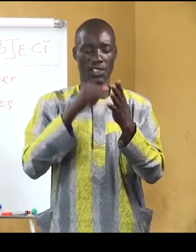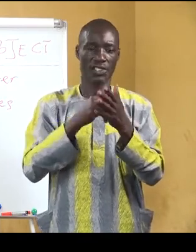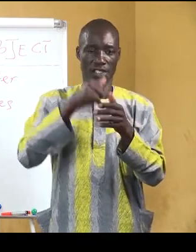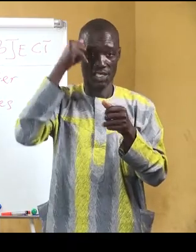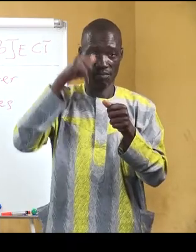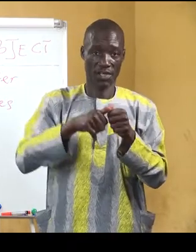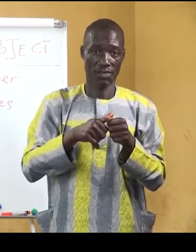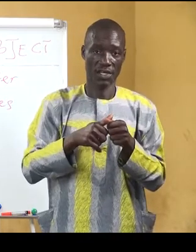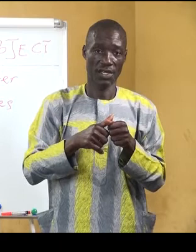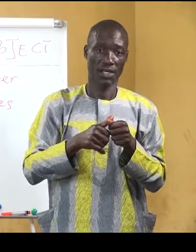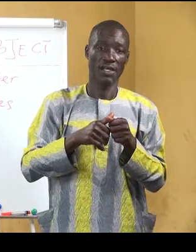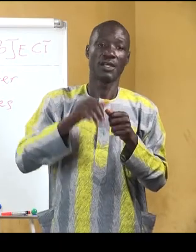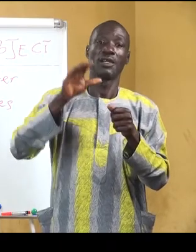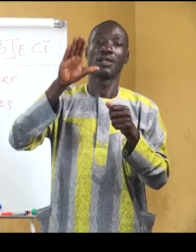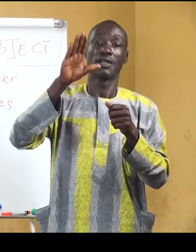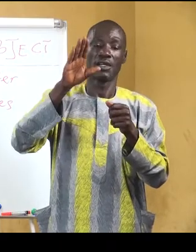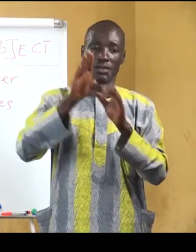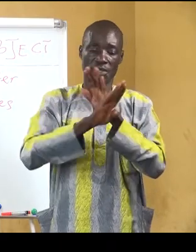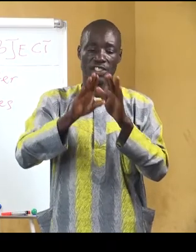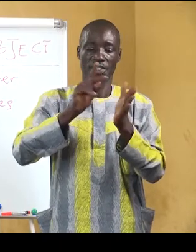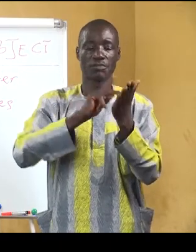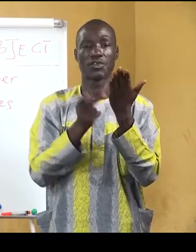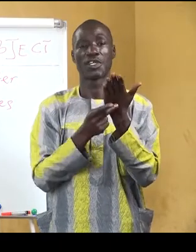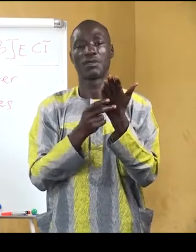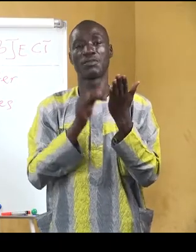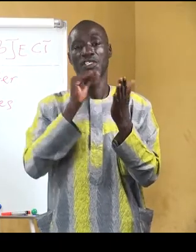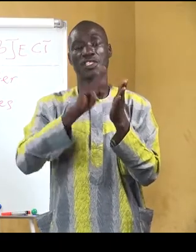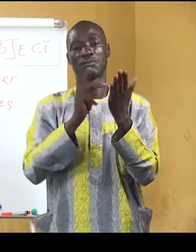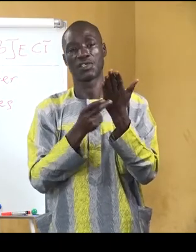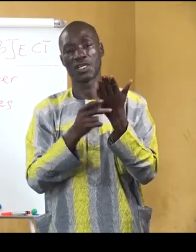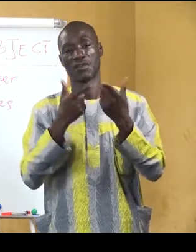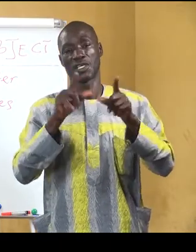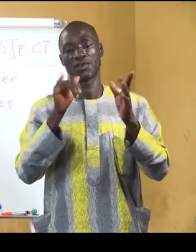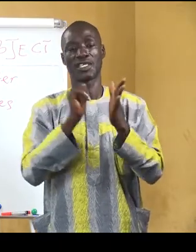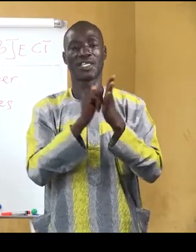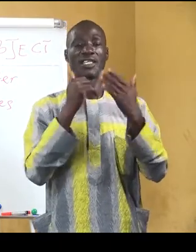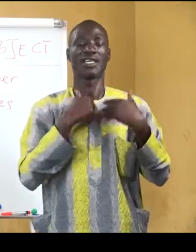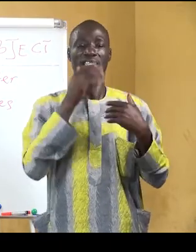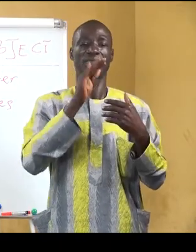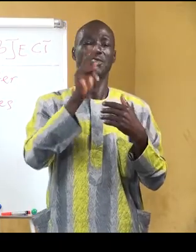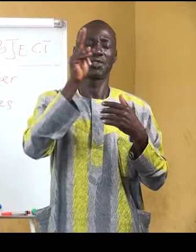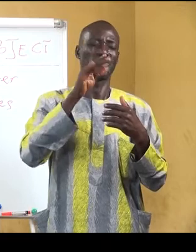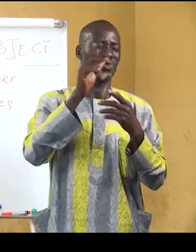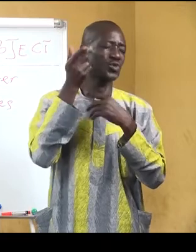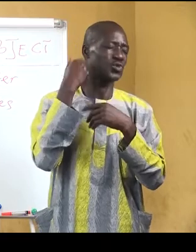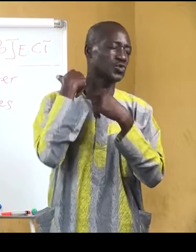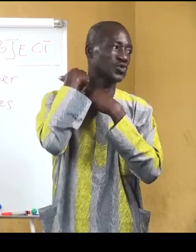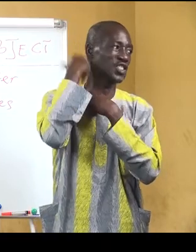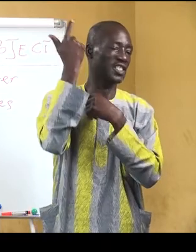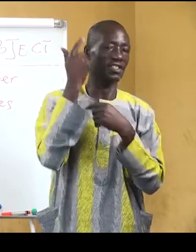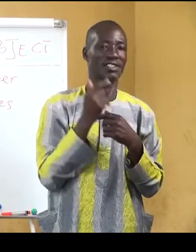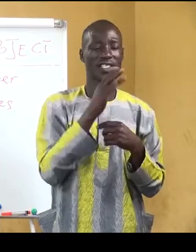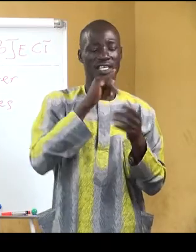told you that basic programming, it's a programming language that has been used a long time ago and it's meant